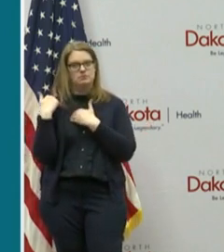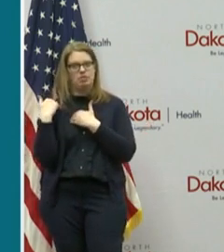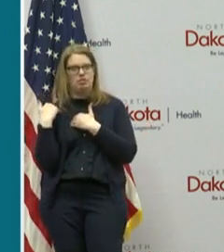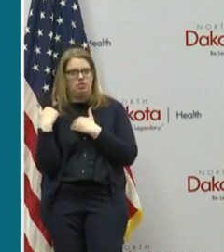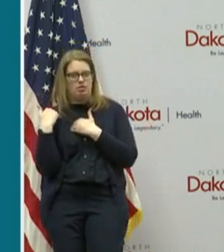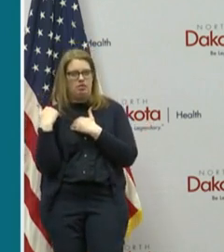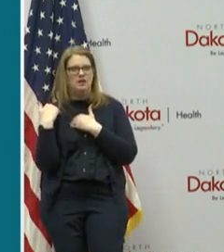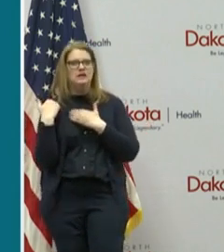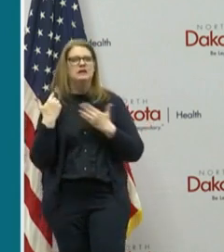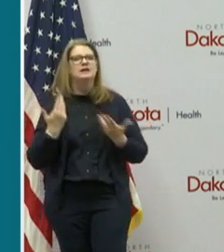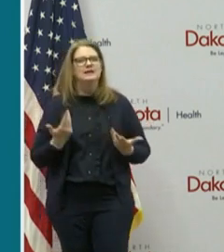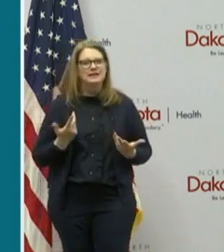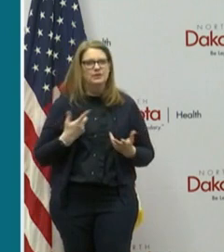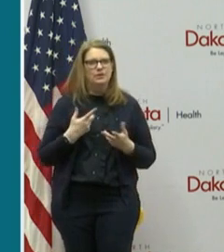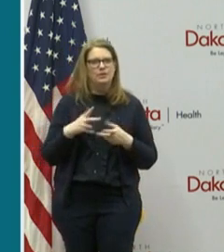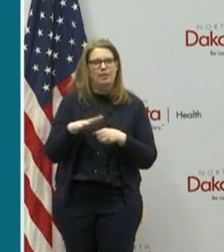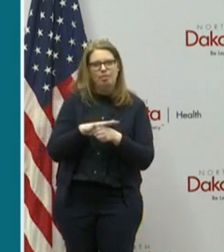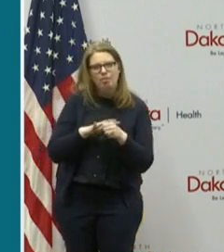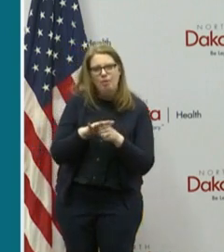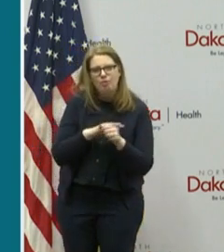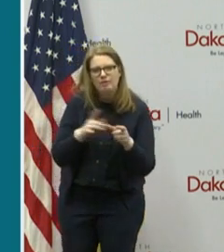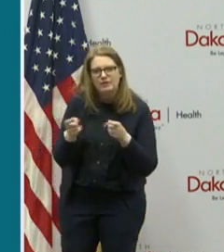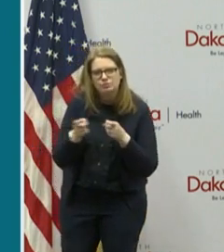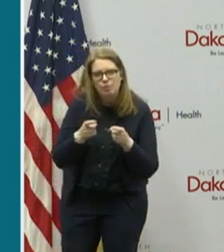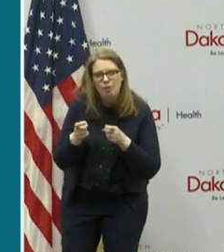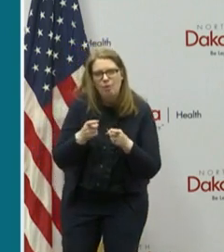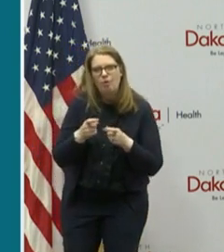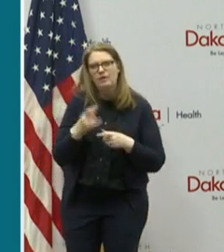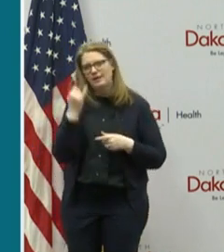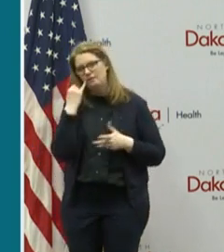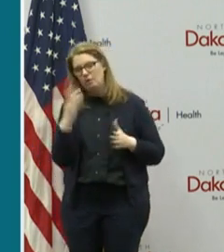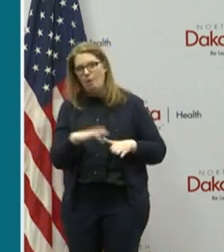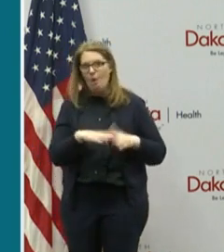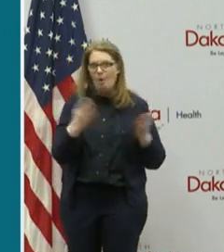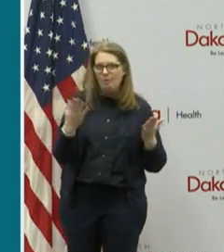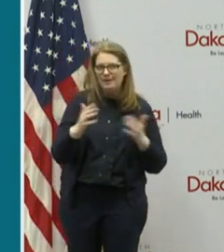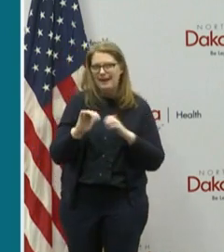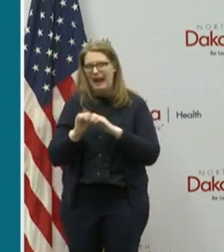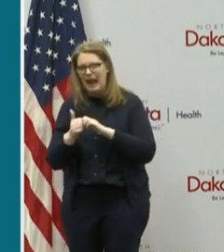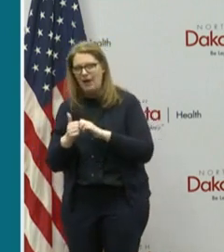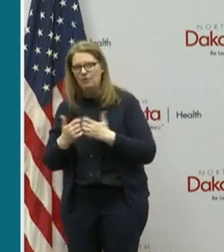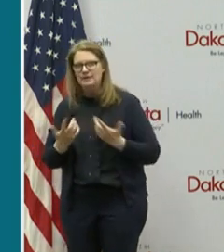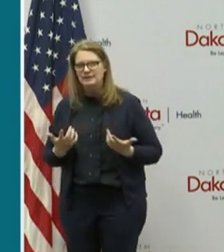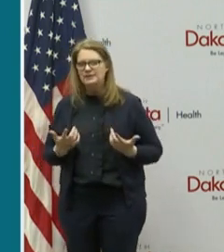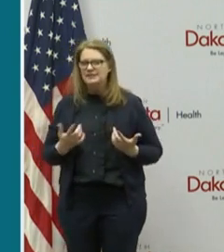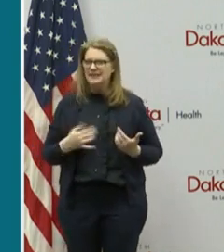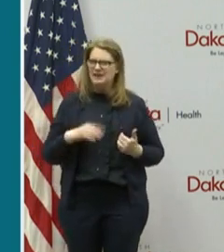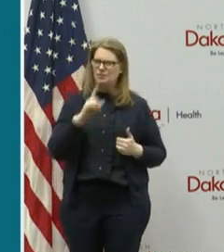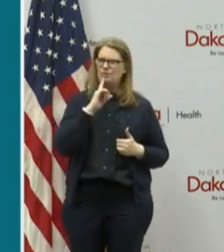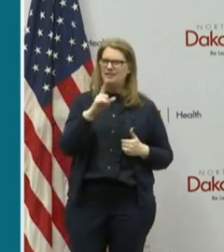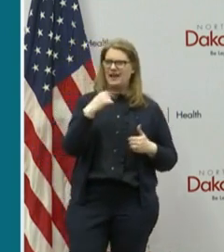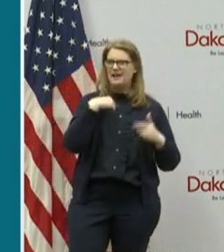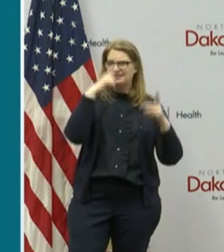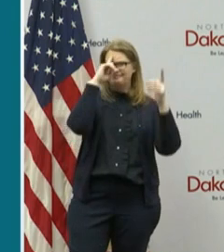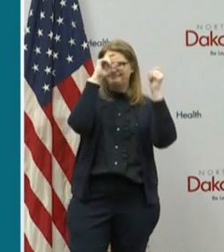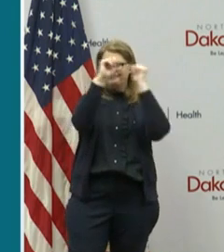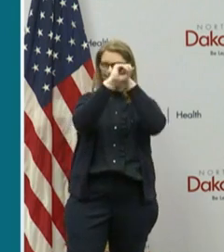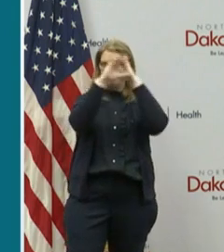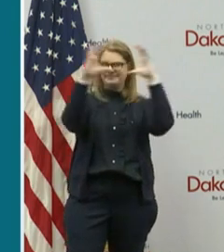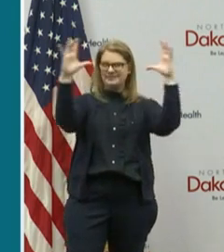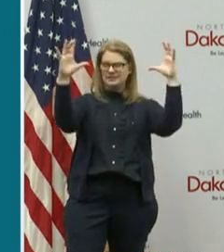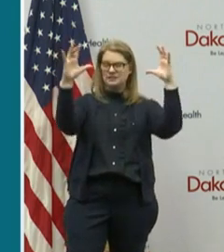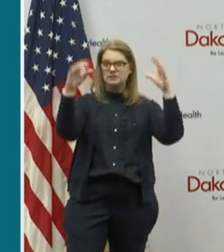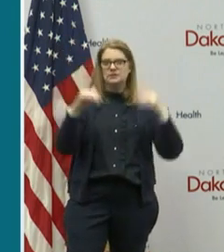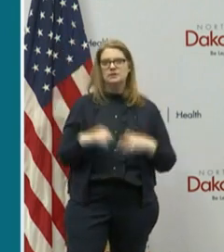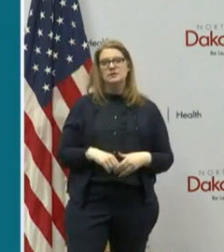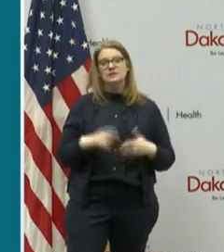been there would have been local control on whether they reopen or how they reopen. And I could envision that there would have been weeks